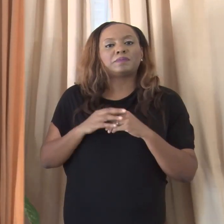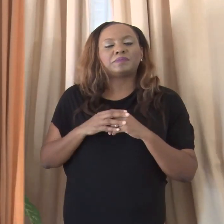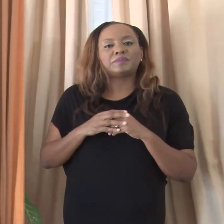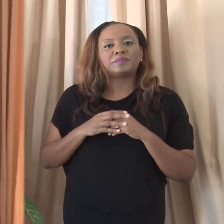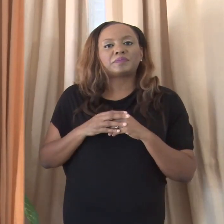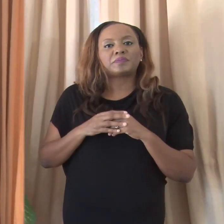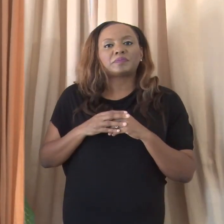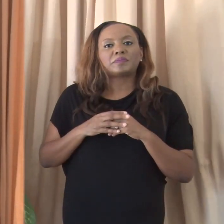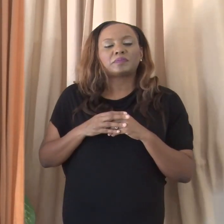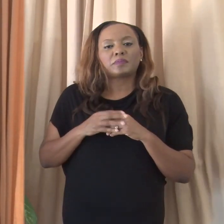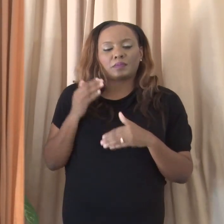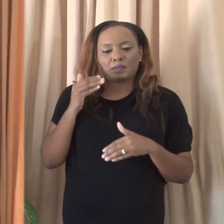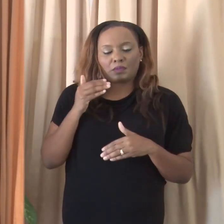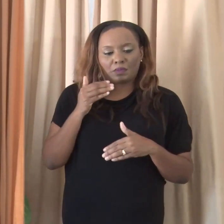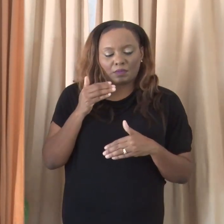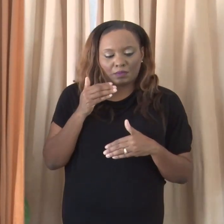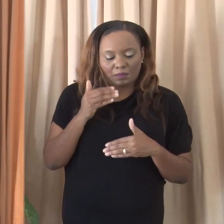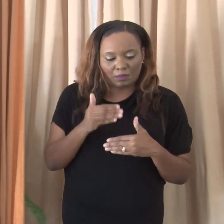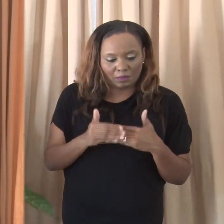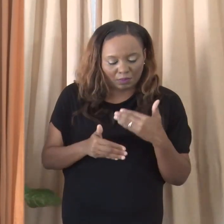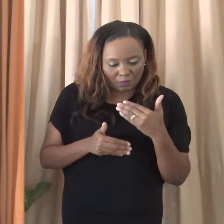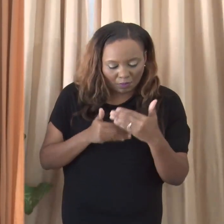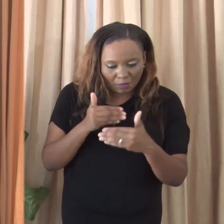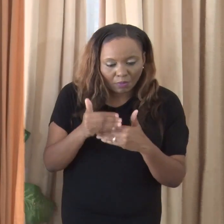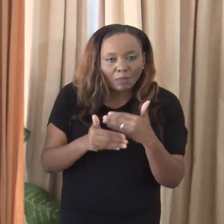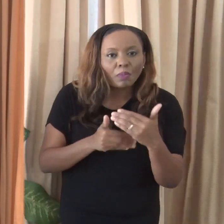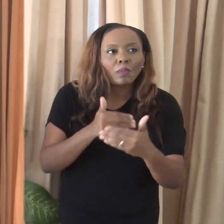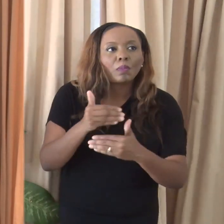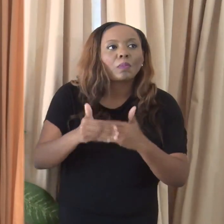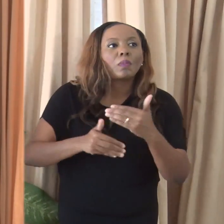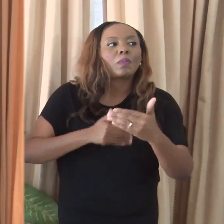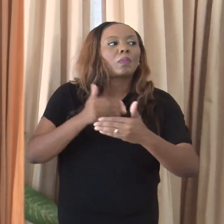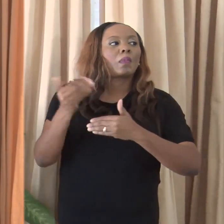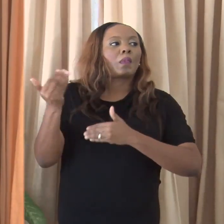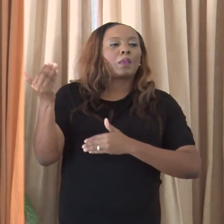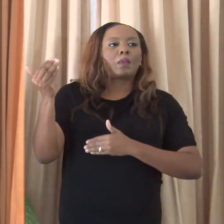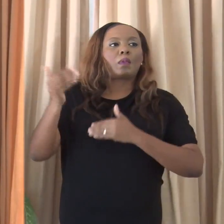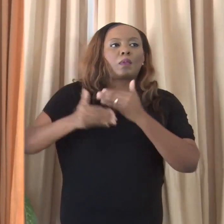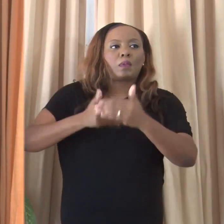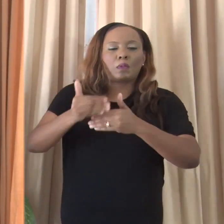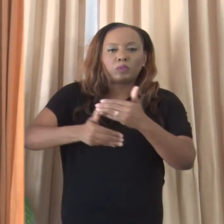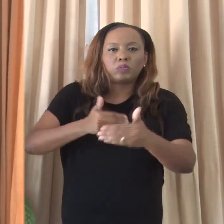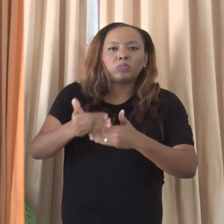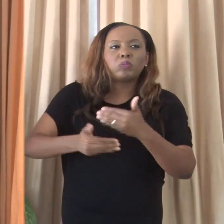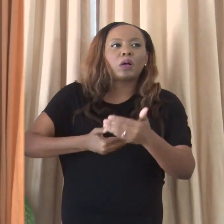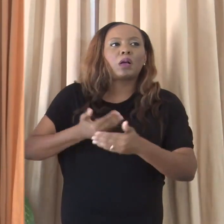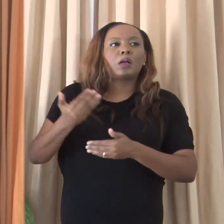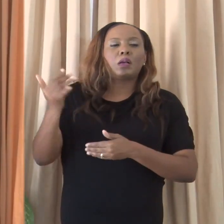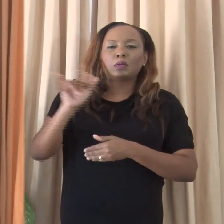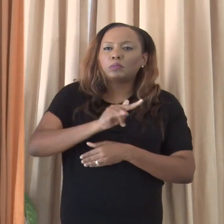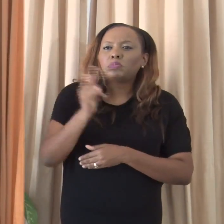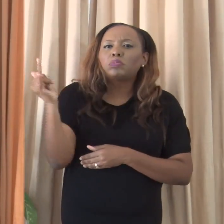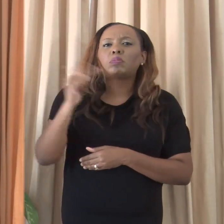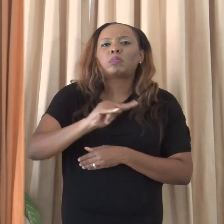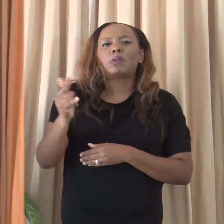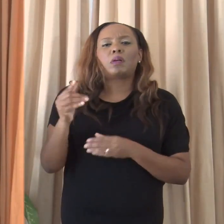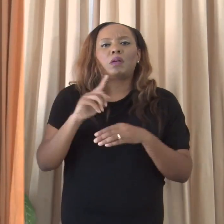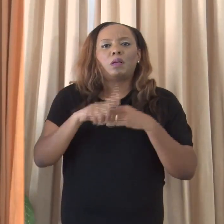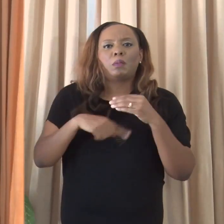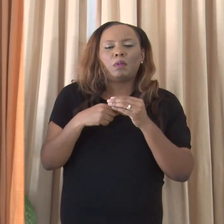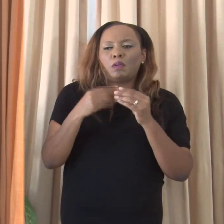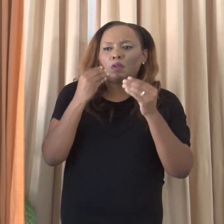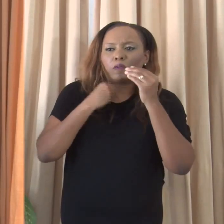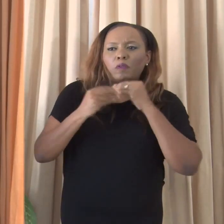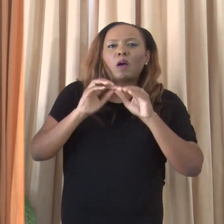of onward transmission of necessary items, largely commodities and food and so on, which may